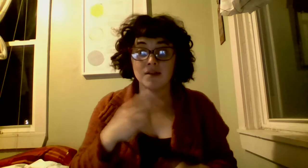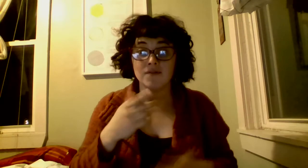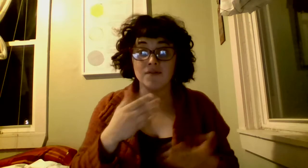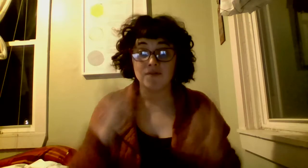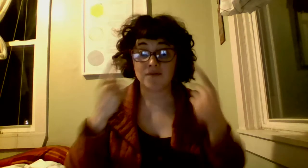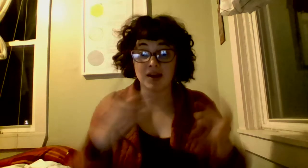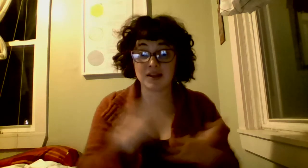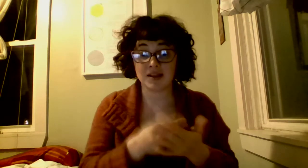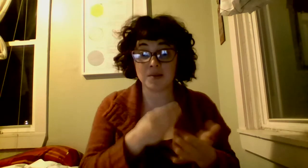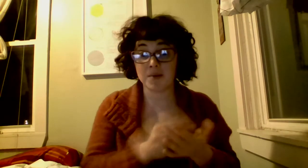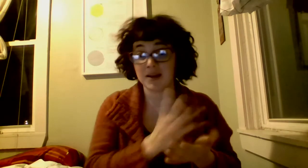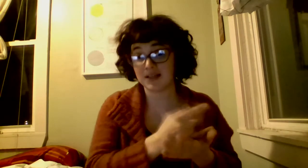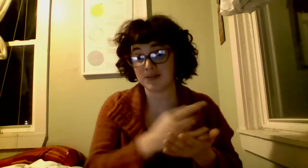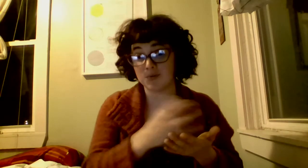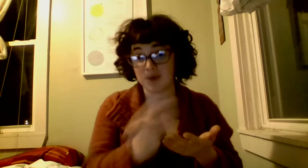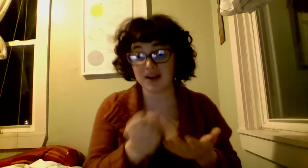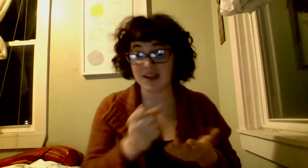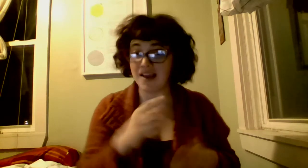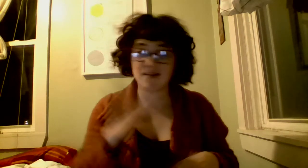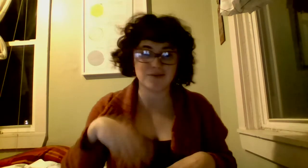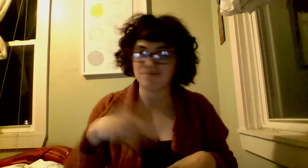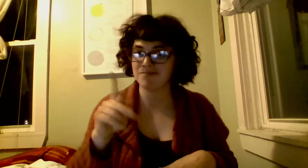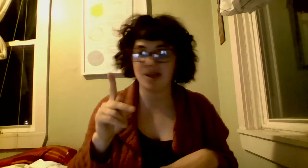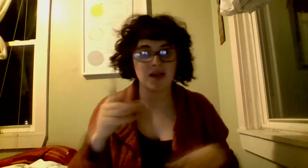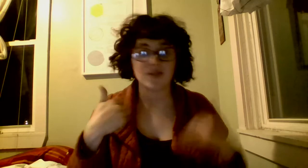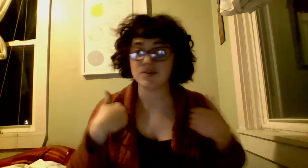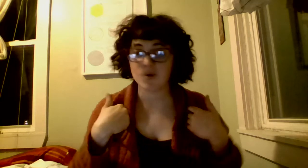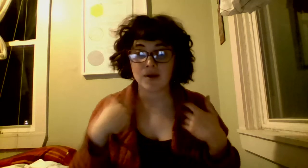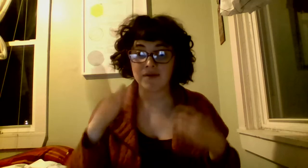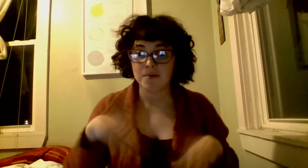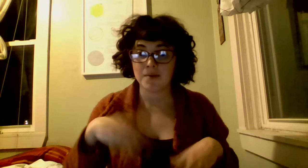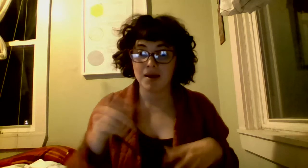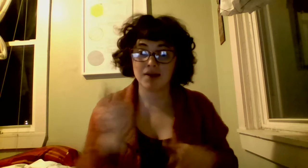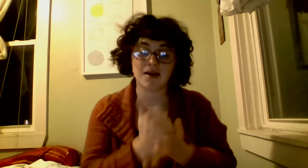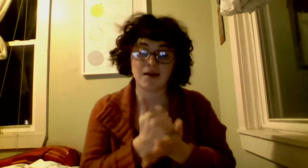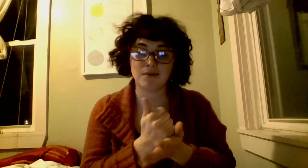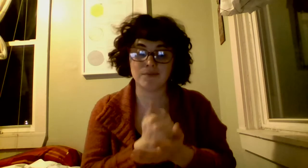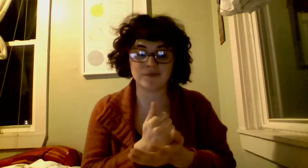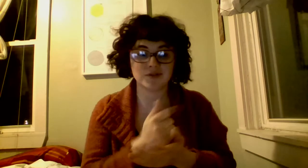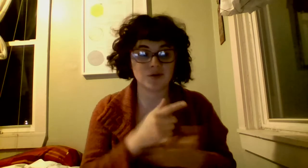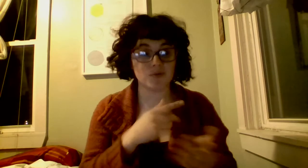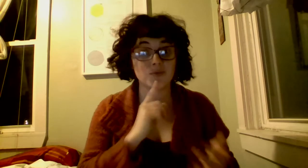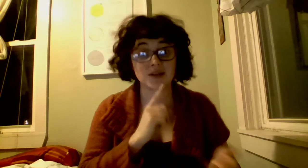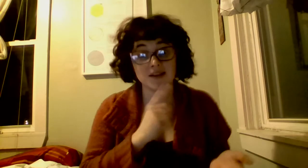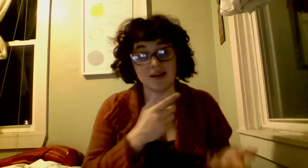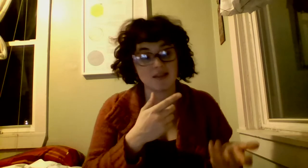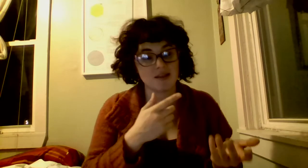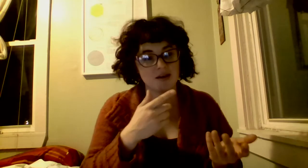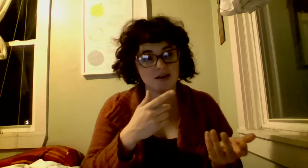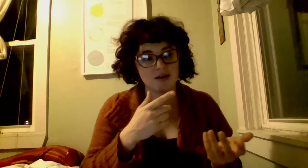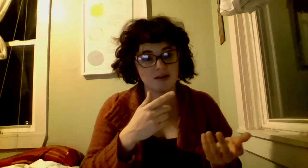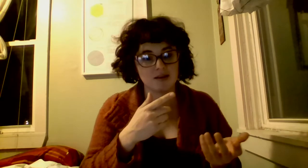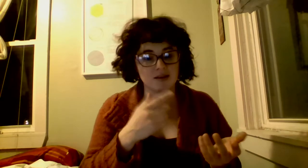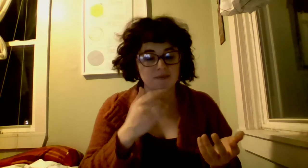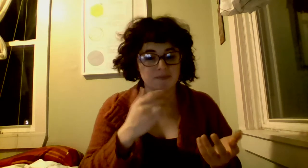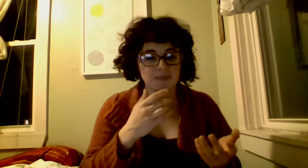social services to help anybody in those days. So, you know, either he was going to get his sons to work or they were going to starve. So he thought,